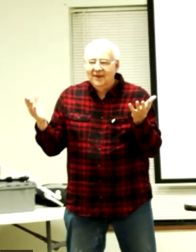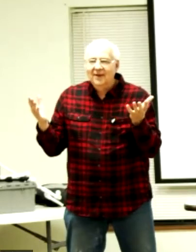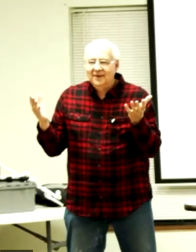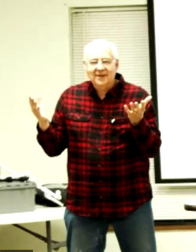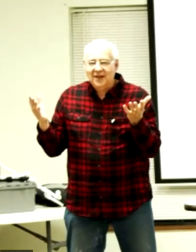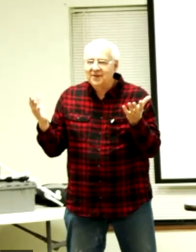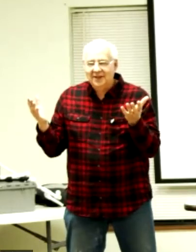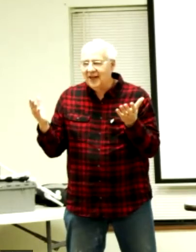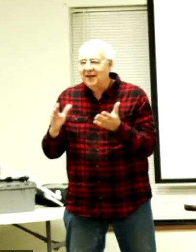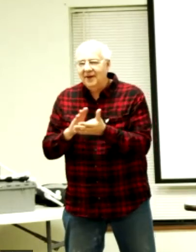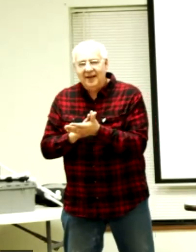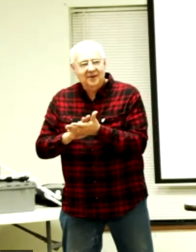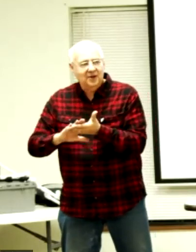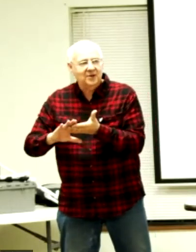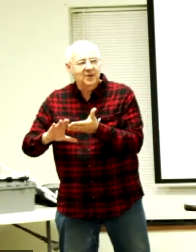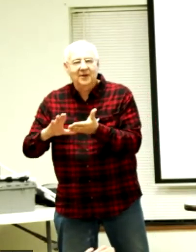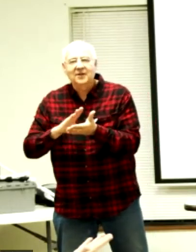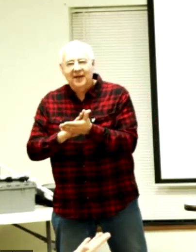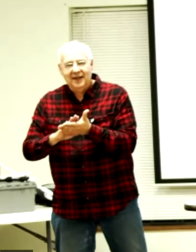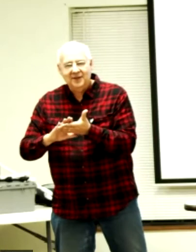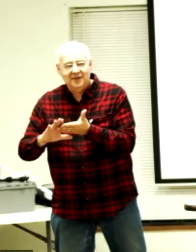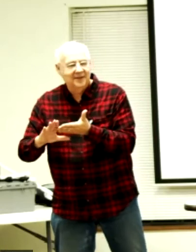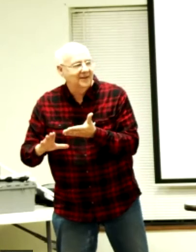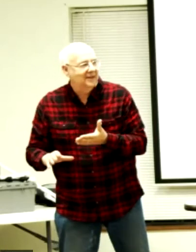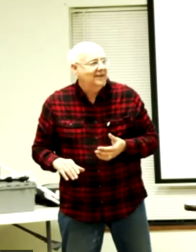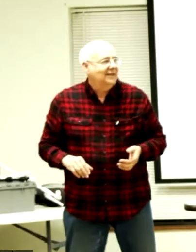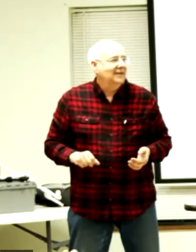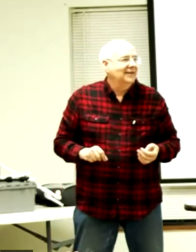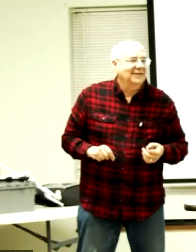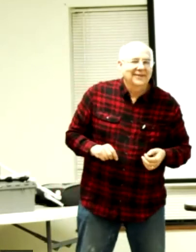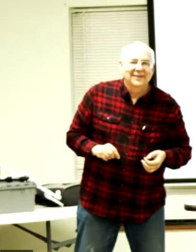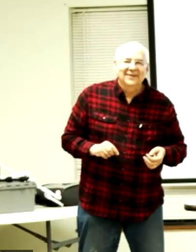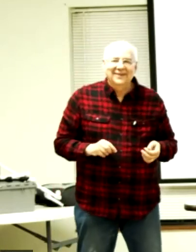No, that's exactly right. You're smoothing. It's nice. It's a kid thing.